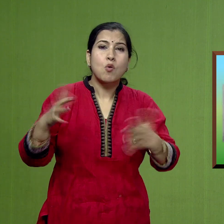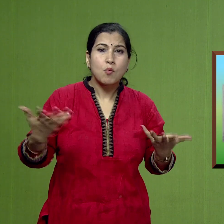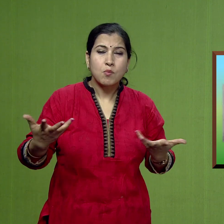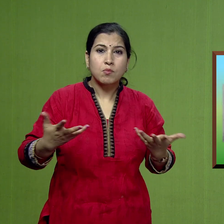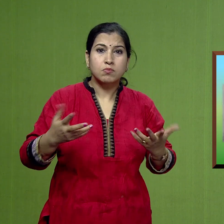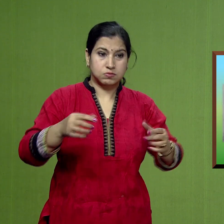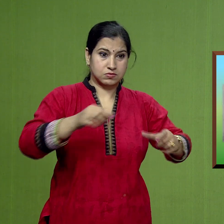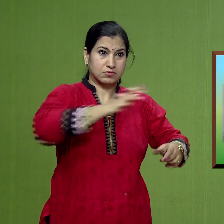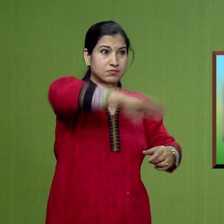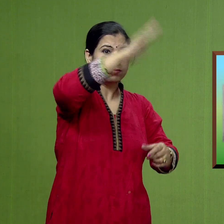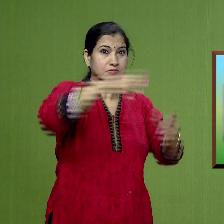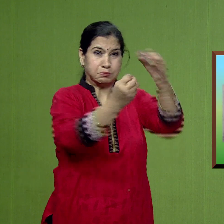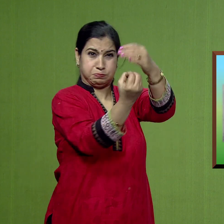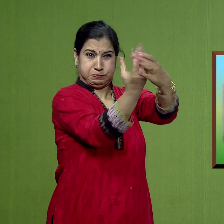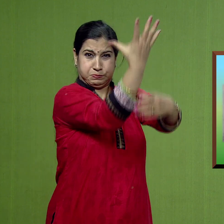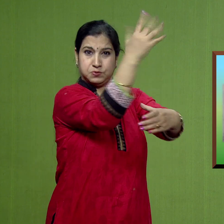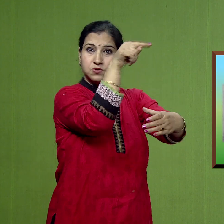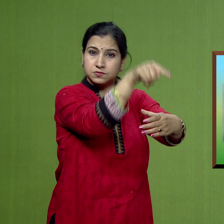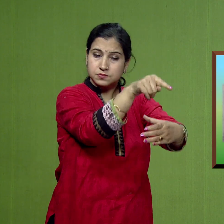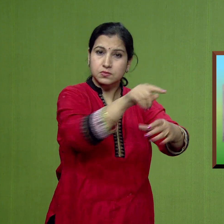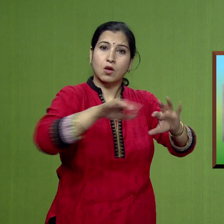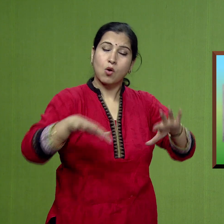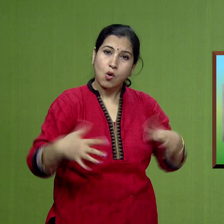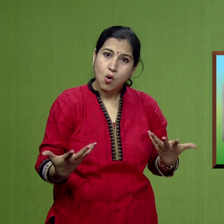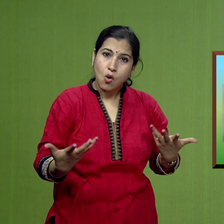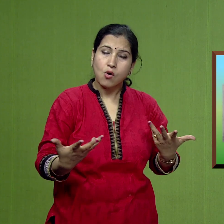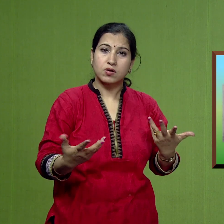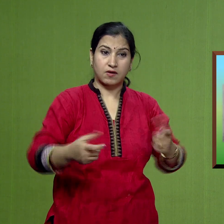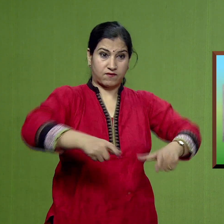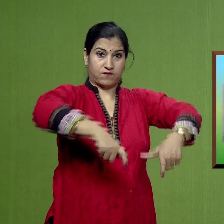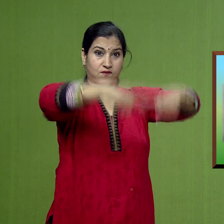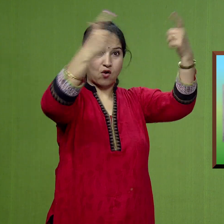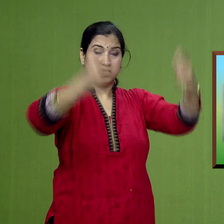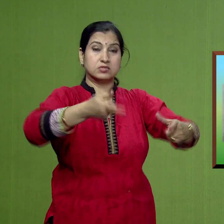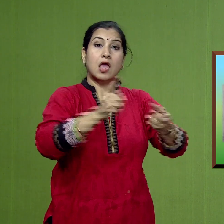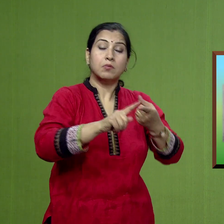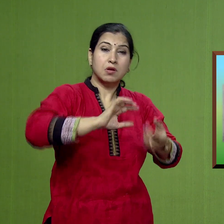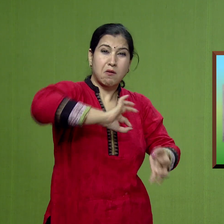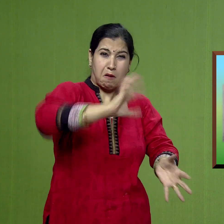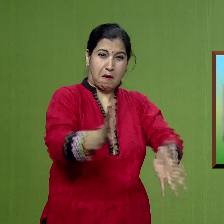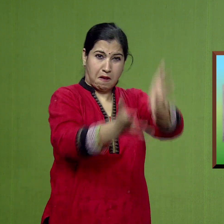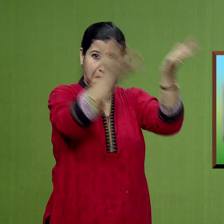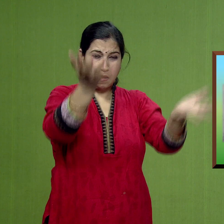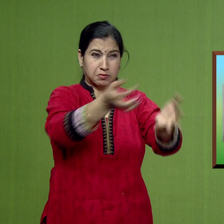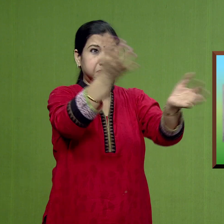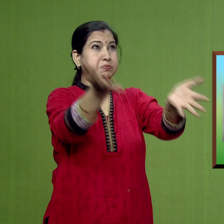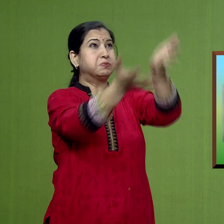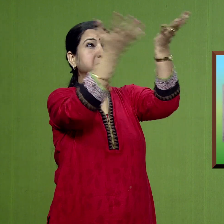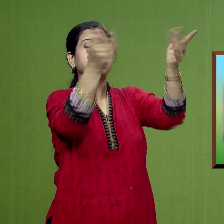volcanoes, gases produced during forest fires, and dust which spreads with